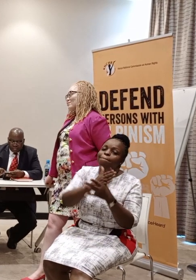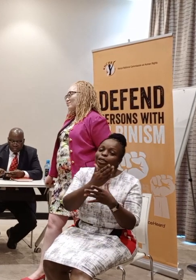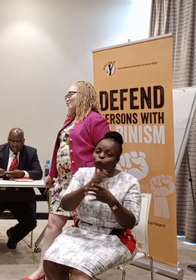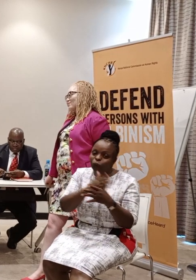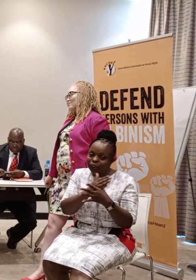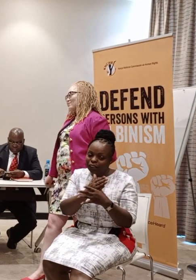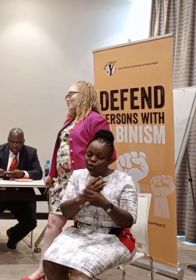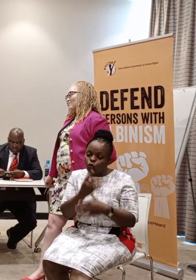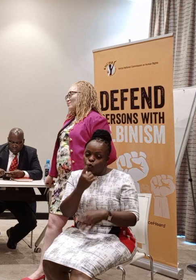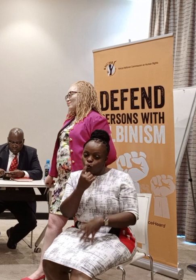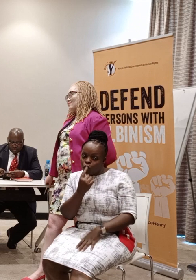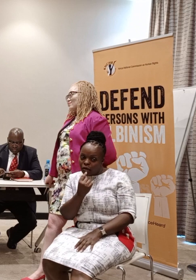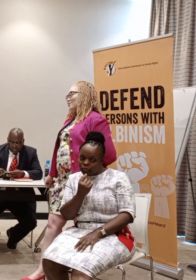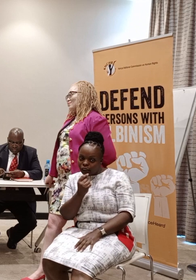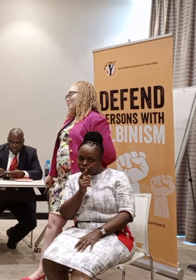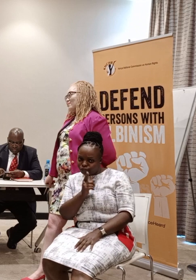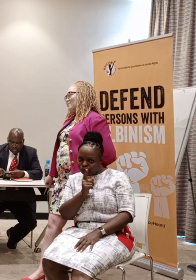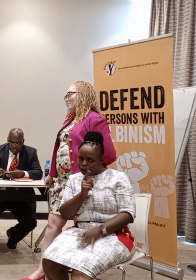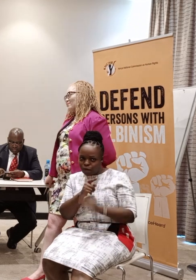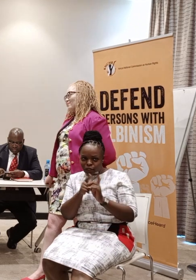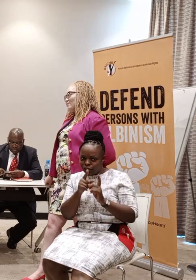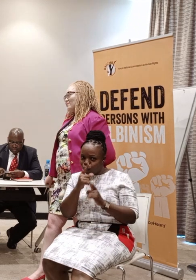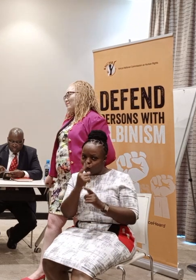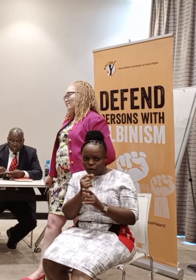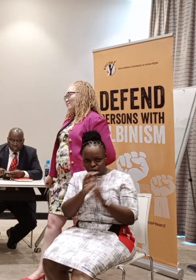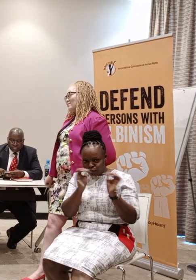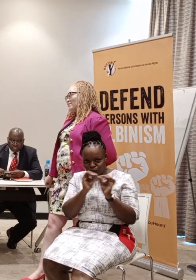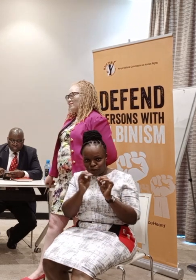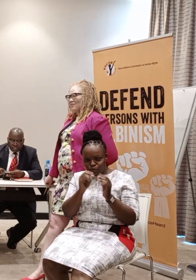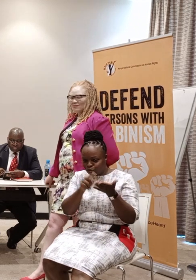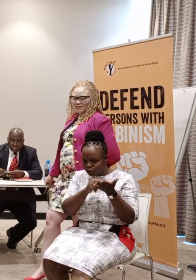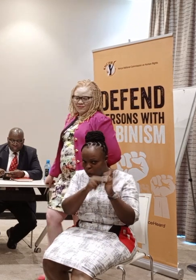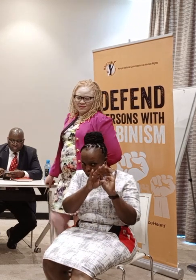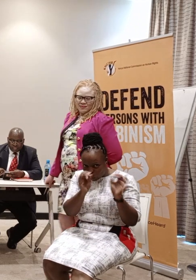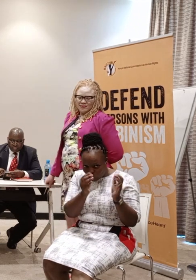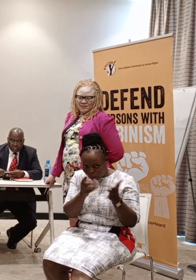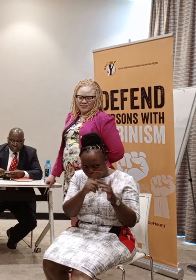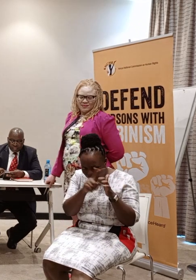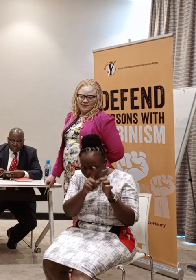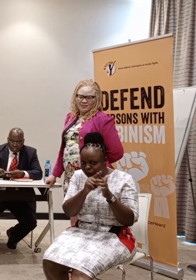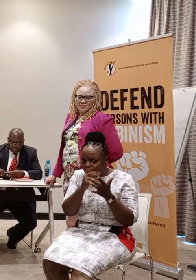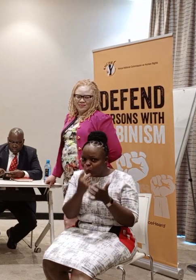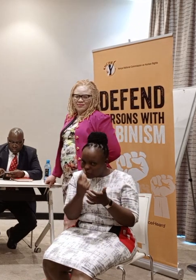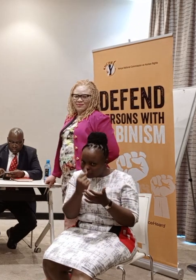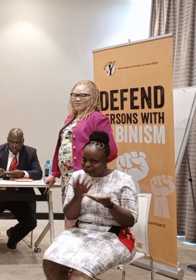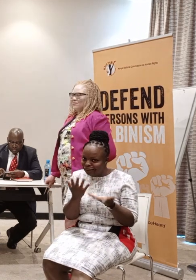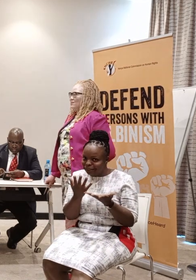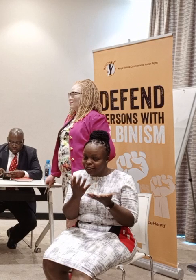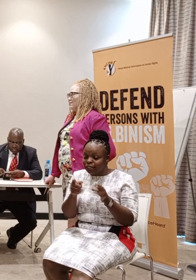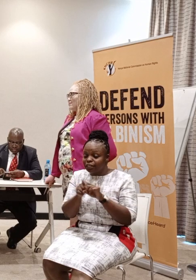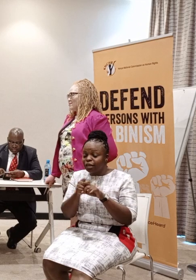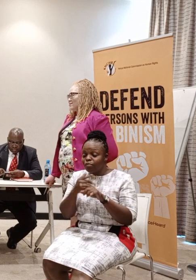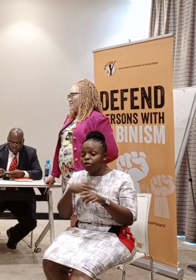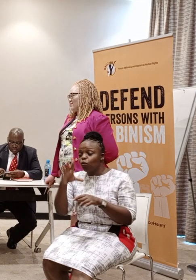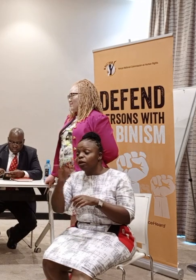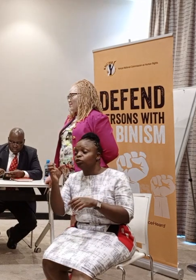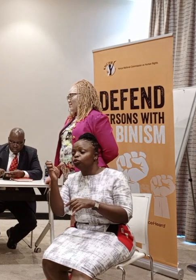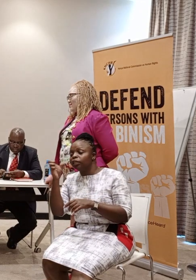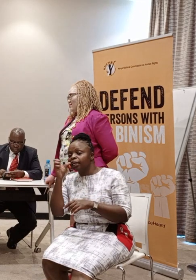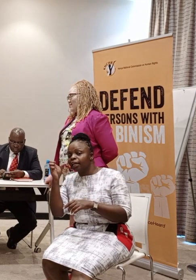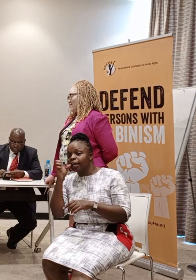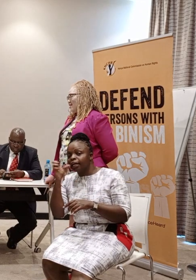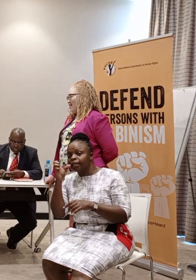white, but not white enough. Because you're not Mzungu. I went to school in England. I can tell you even there I was discriminated. Because you have a white